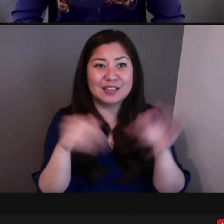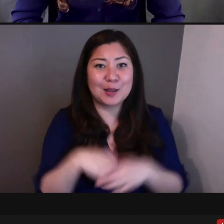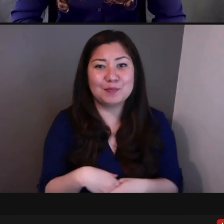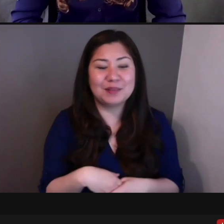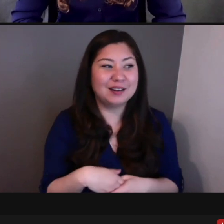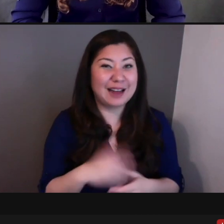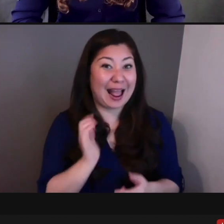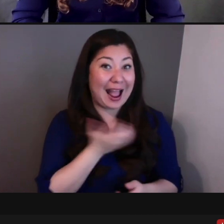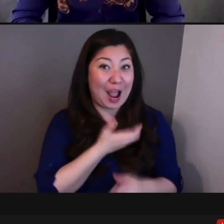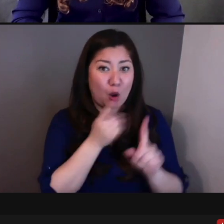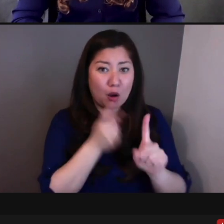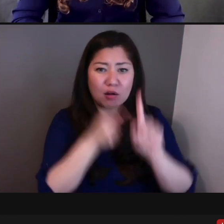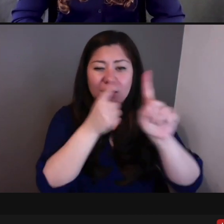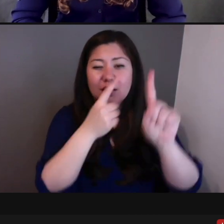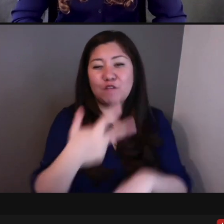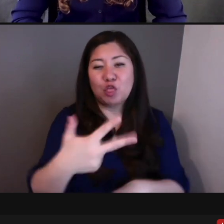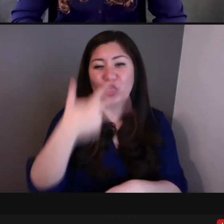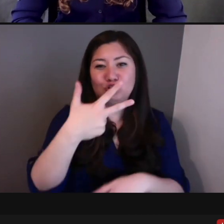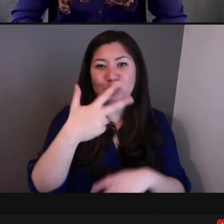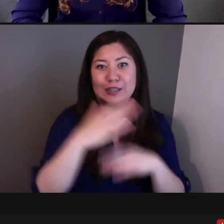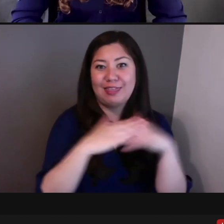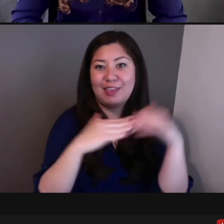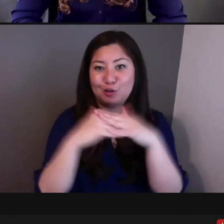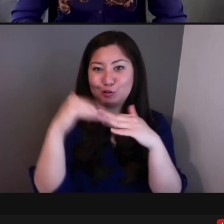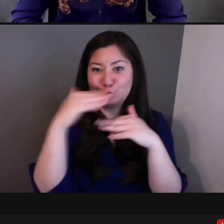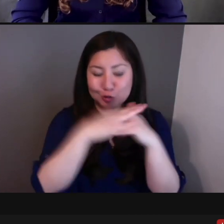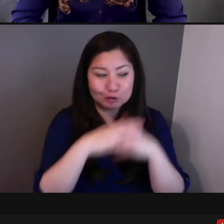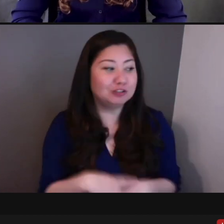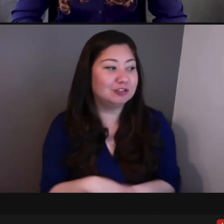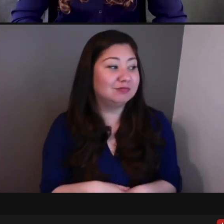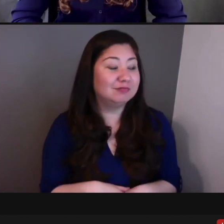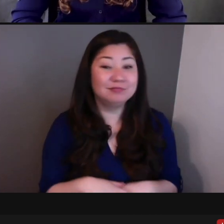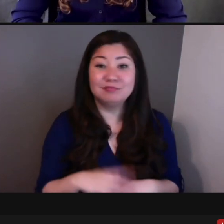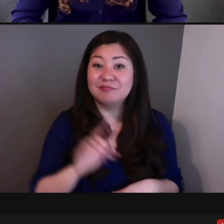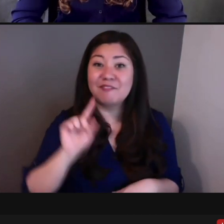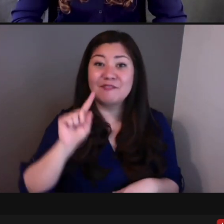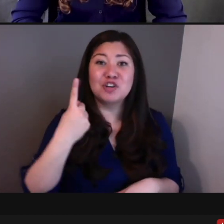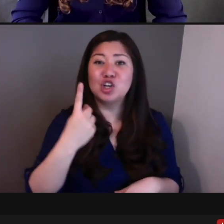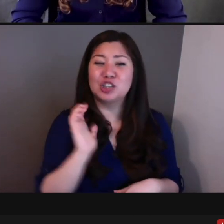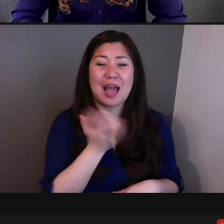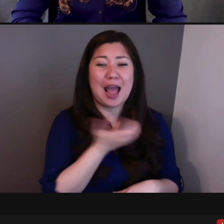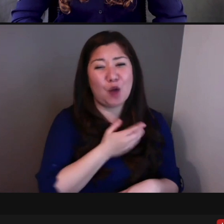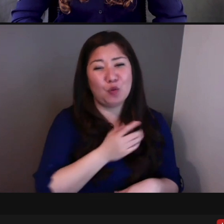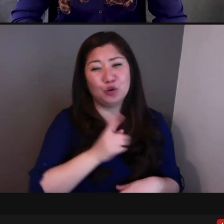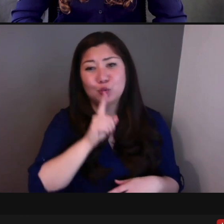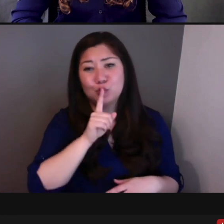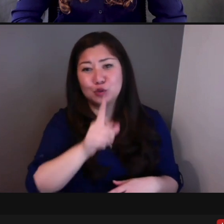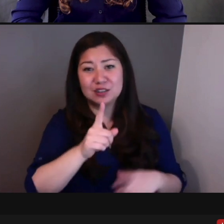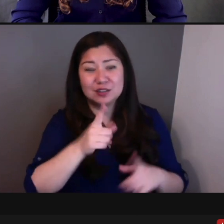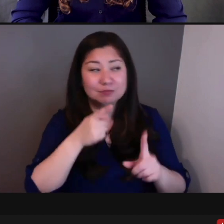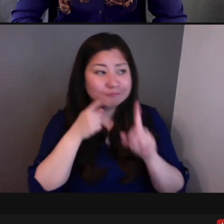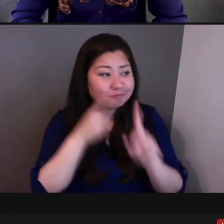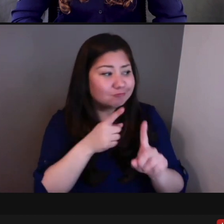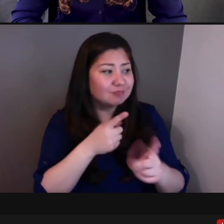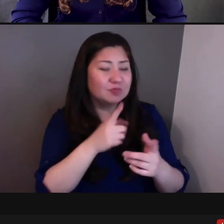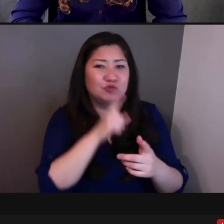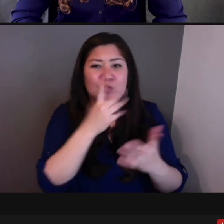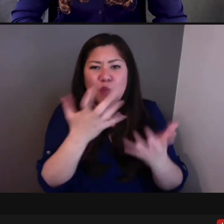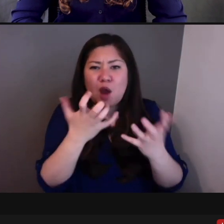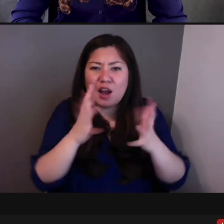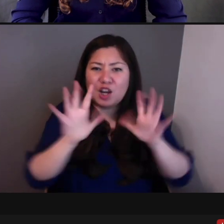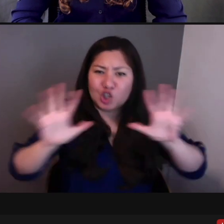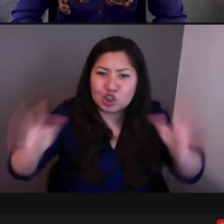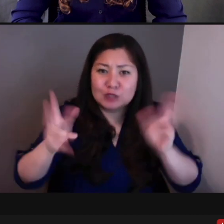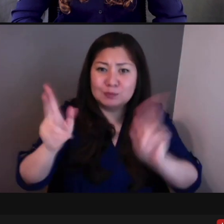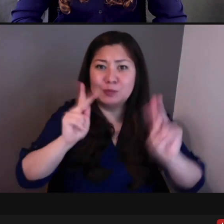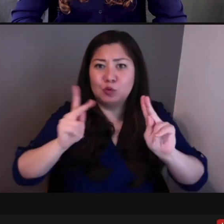In the STEM field, there's a lot of issues and topics that talk of lack of connection between science and the real world, and then persistence